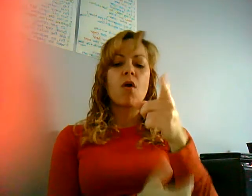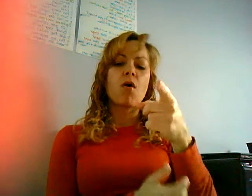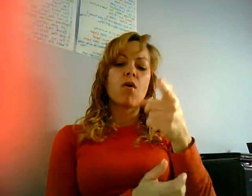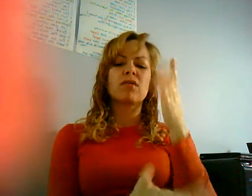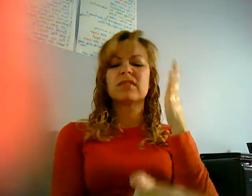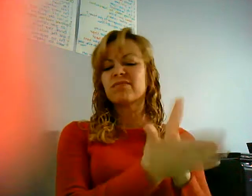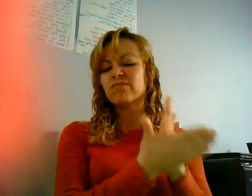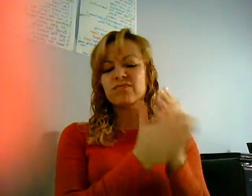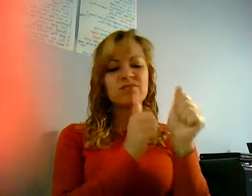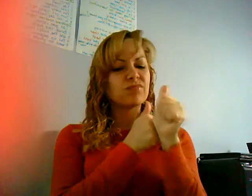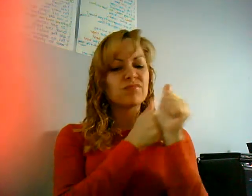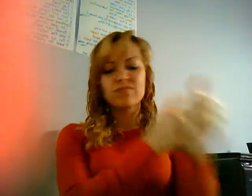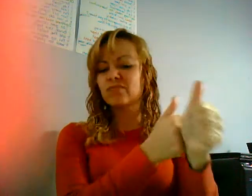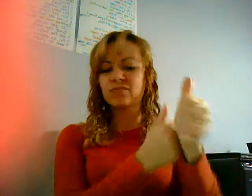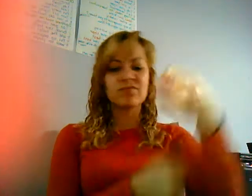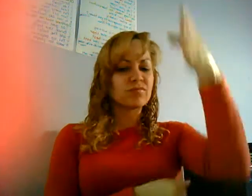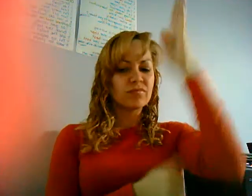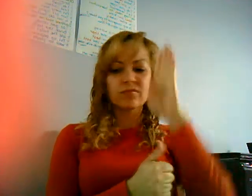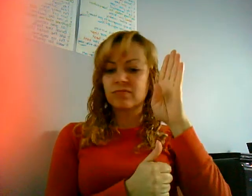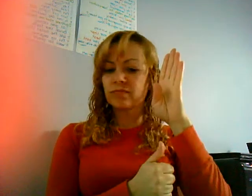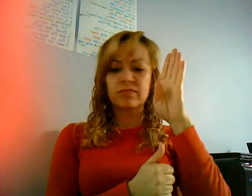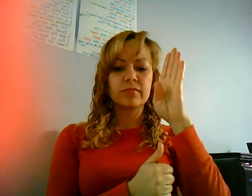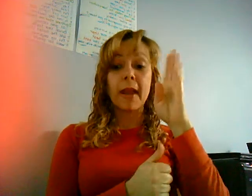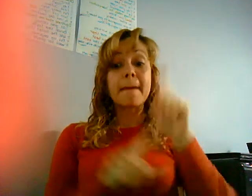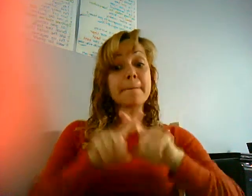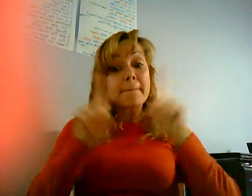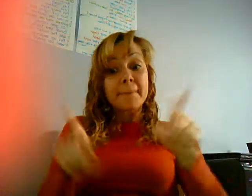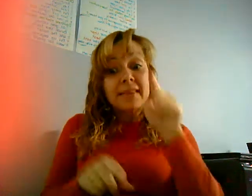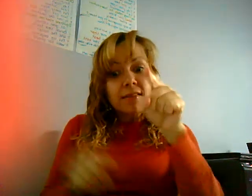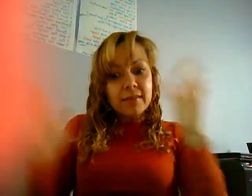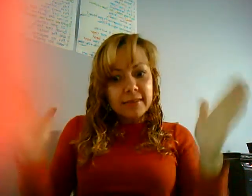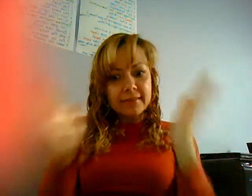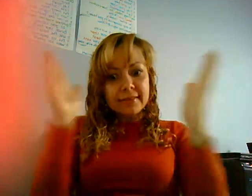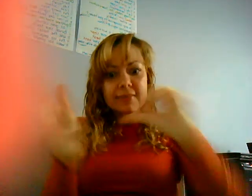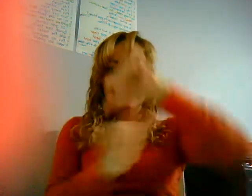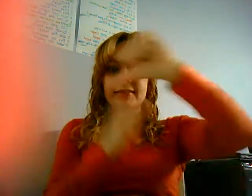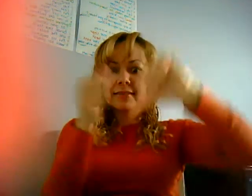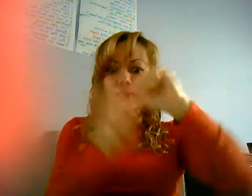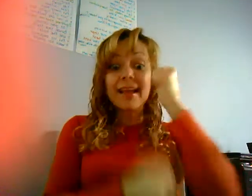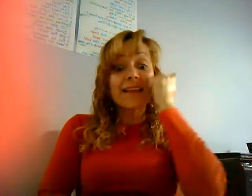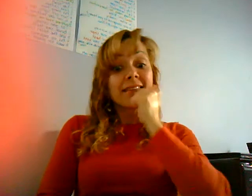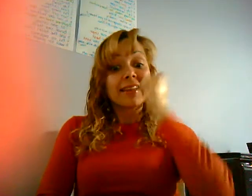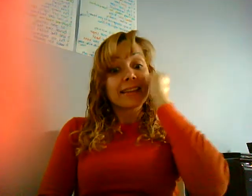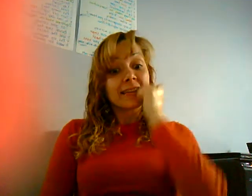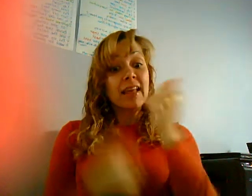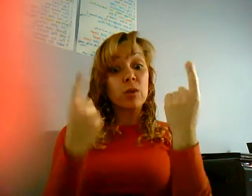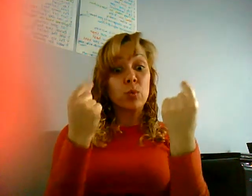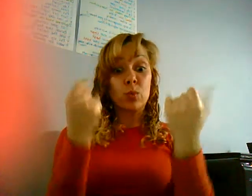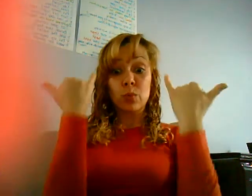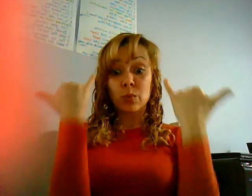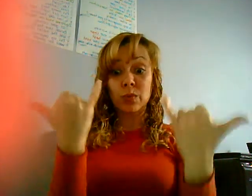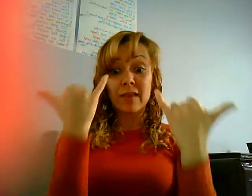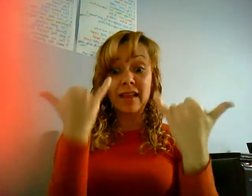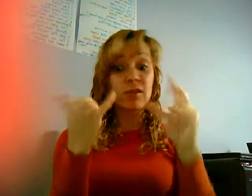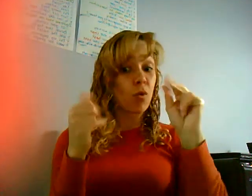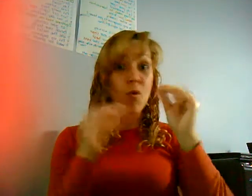Refuse to believe and stop following God. But you need to encourage one another every day. Do this what